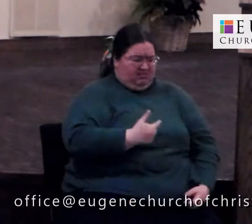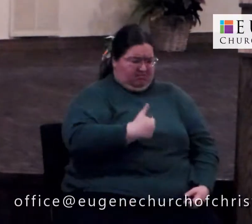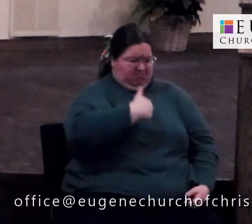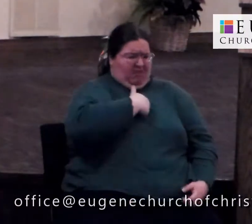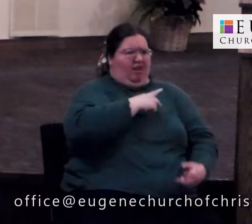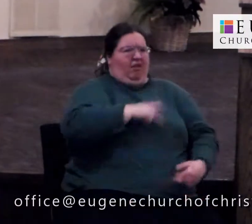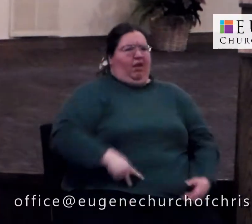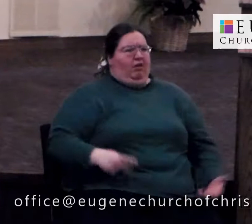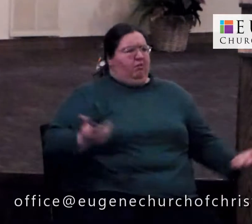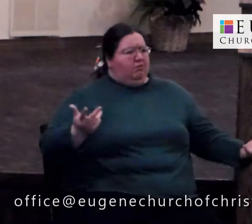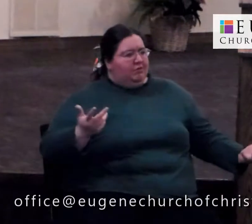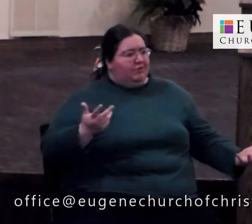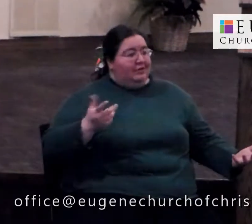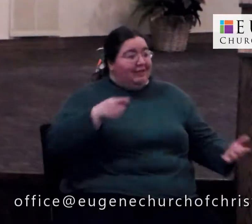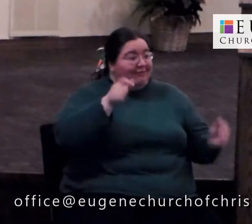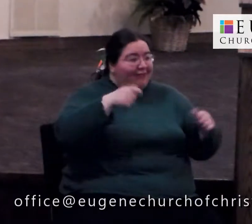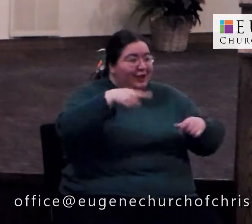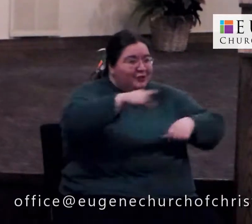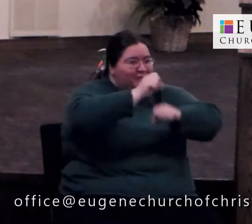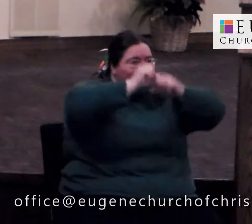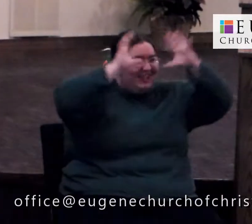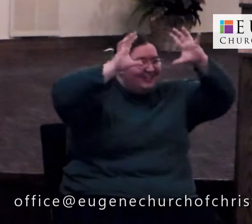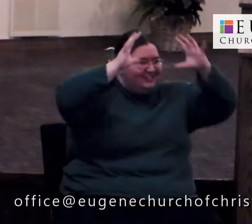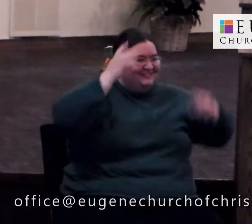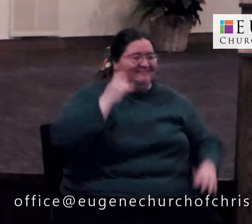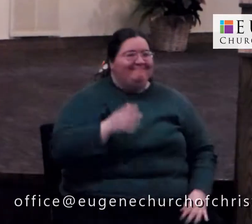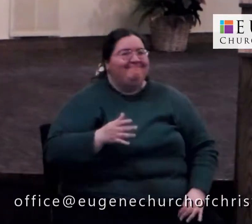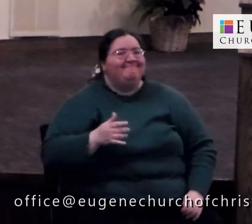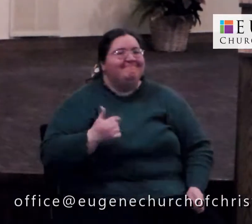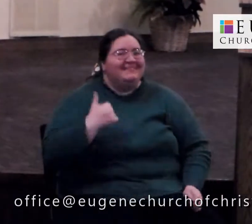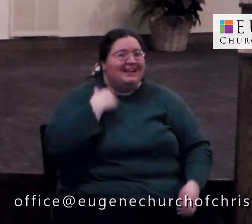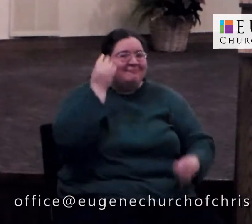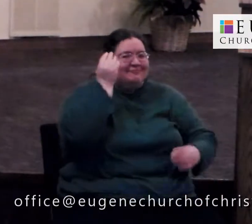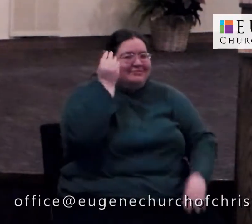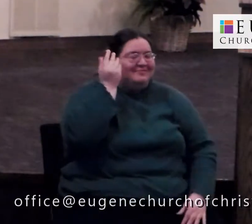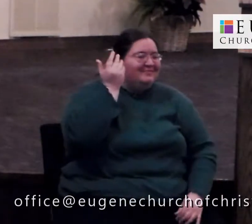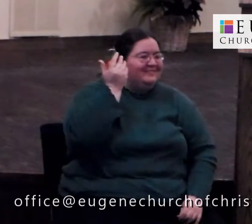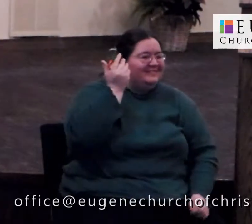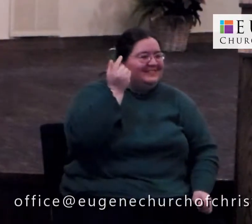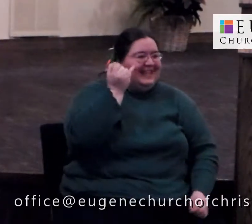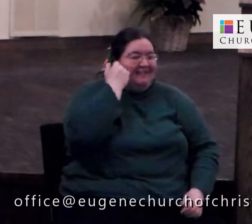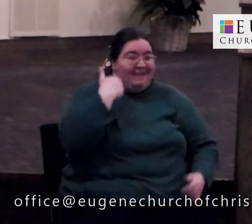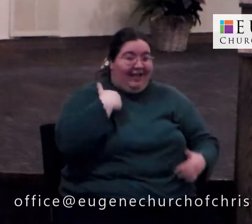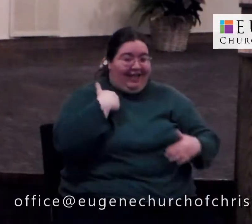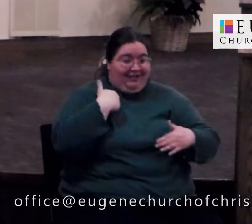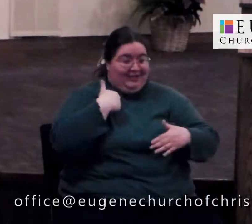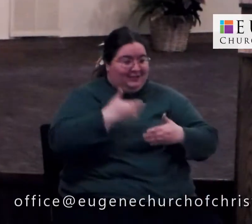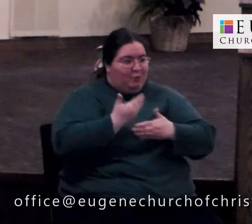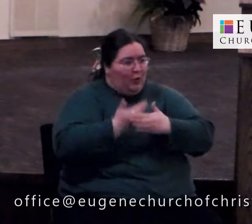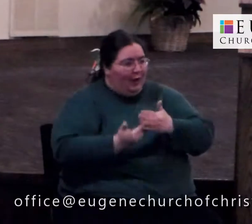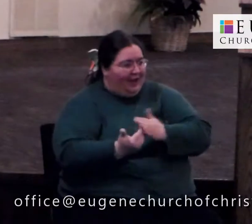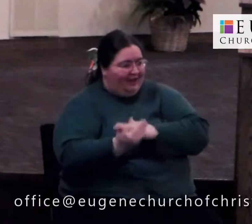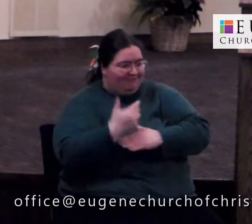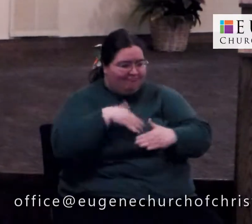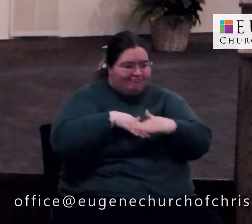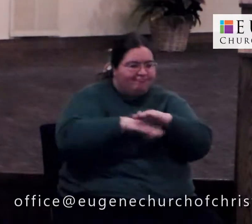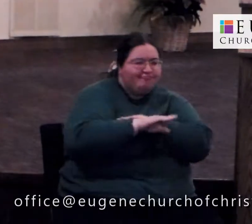morning if I walked in and a guest, a visitor came in to see about the church, and they said, "I heard you have